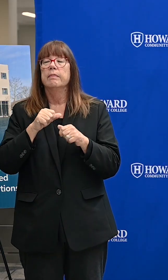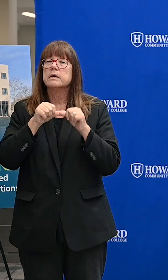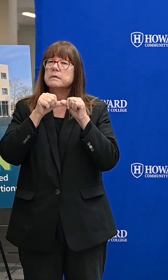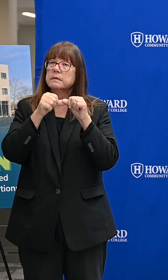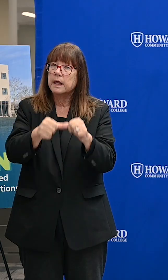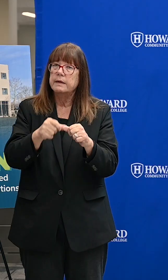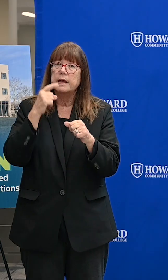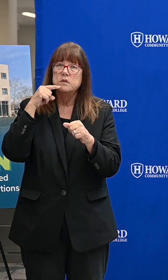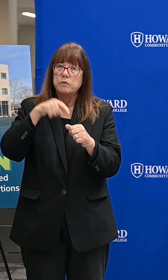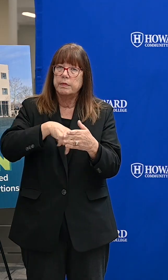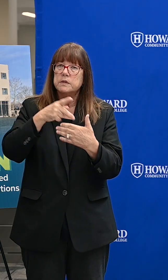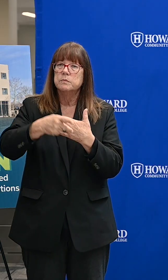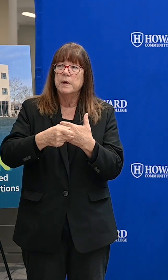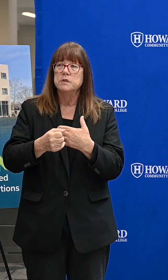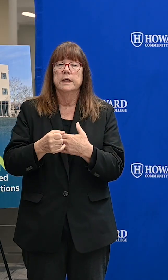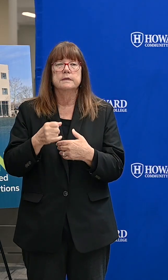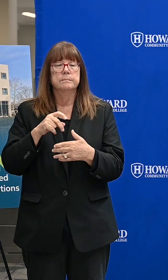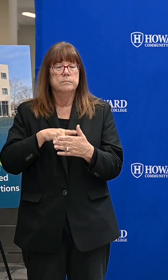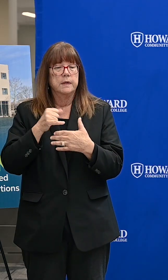dedication to this project.